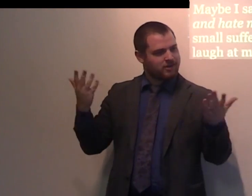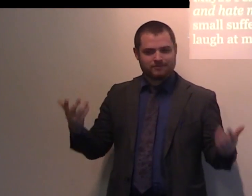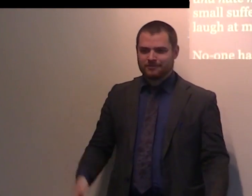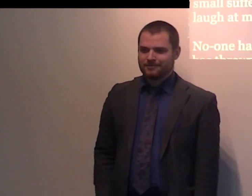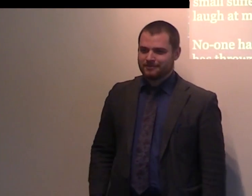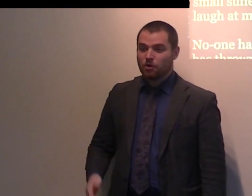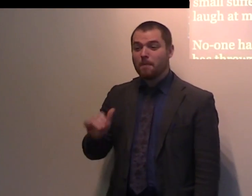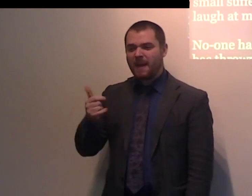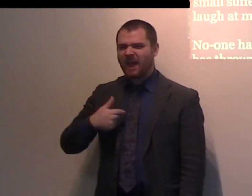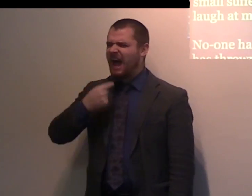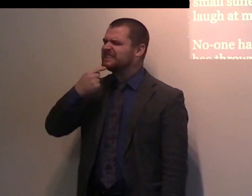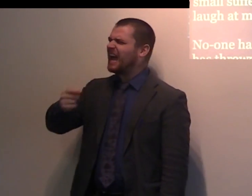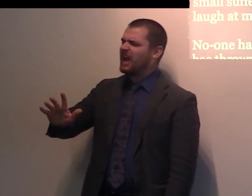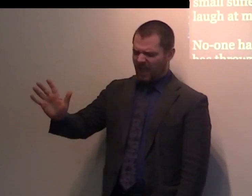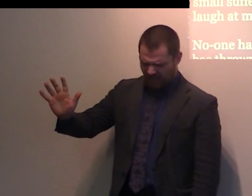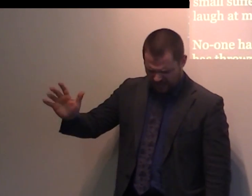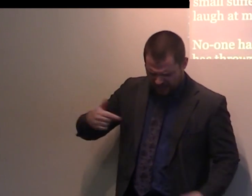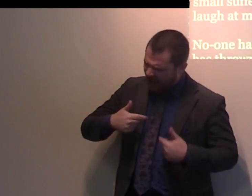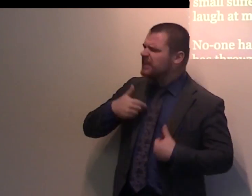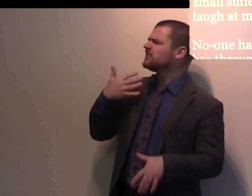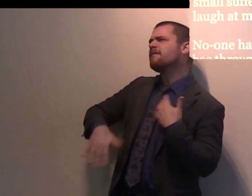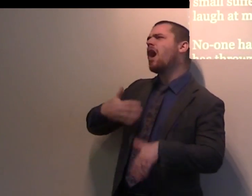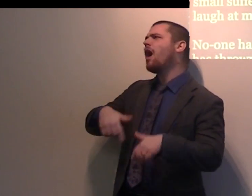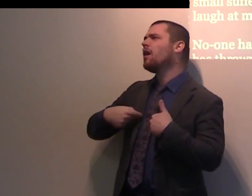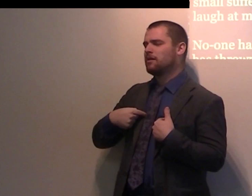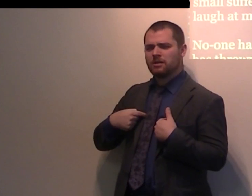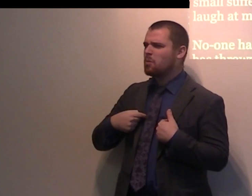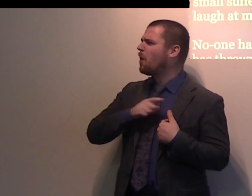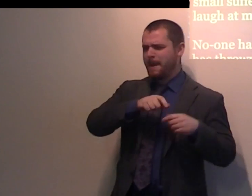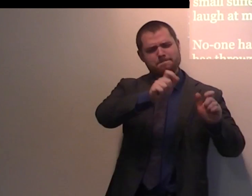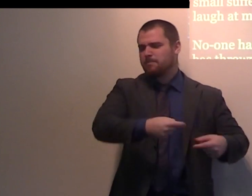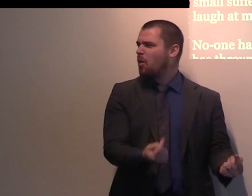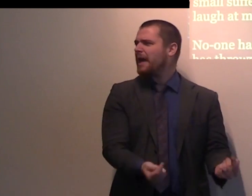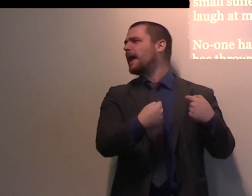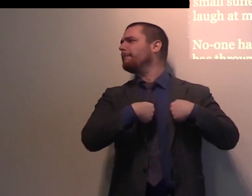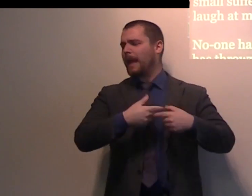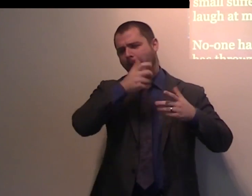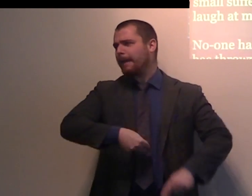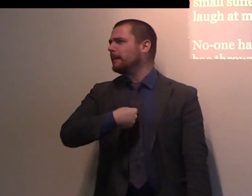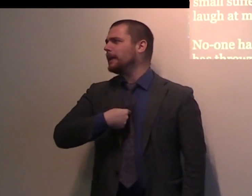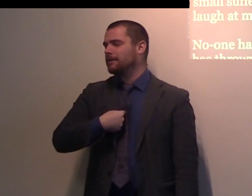Maybe I say, quote, I suffer. People attack me and hate me.